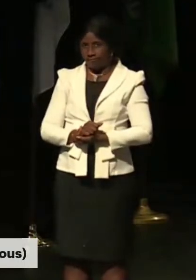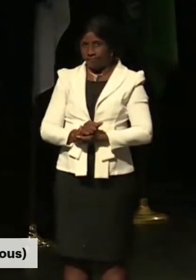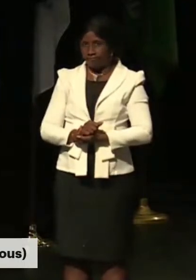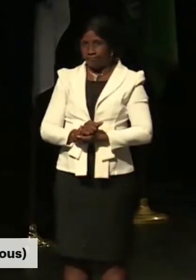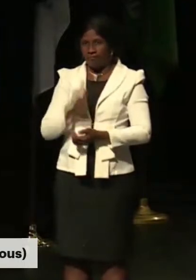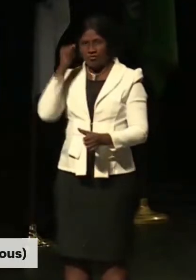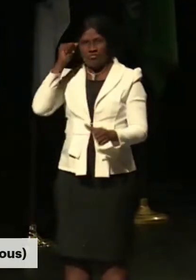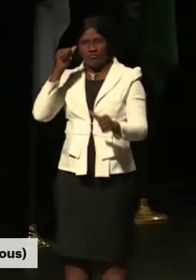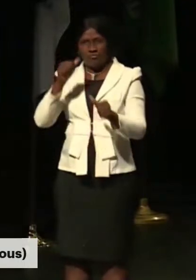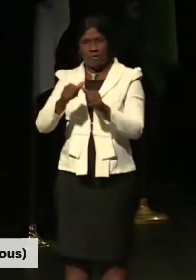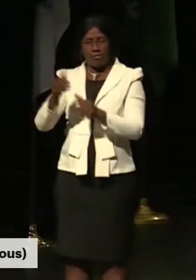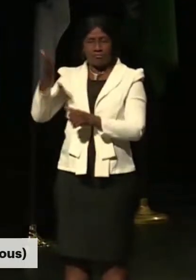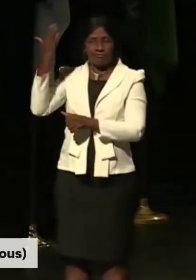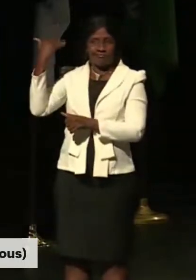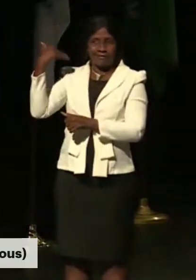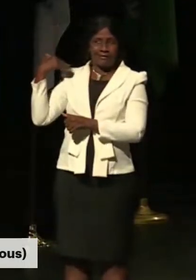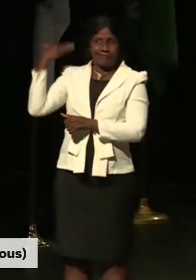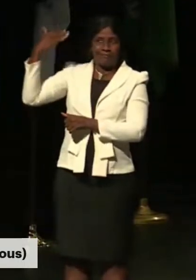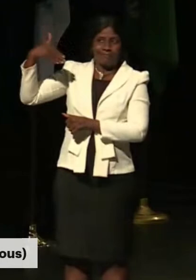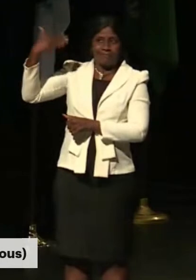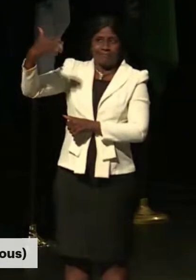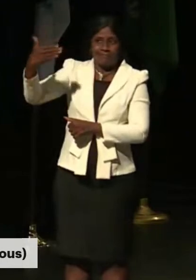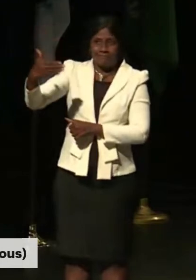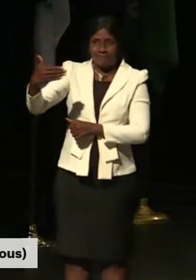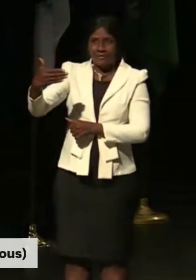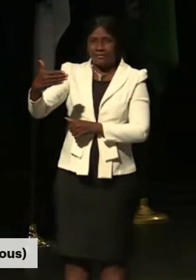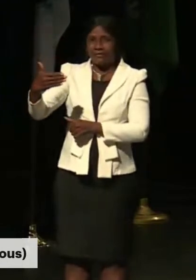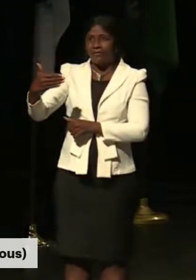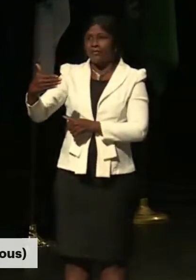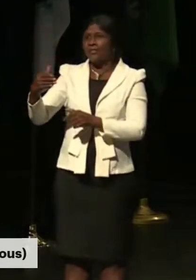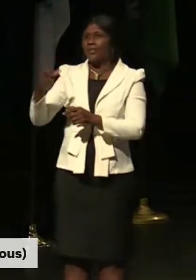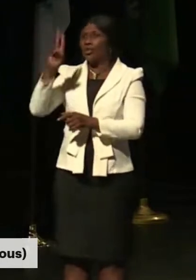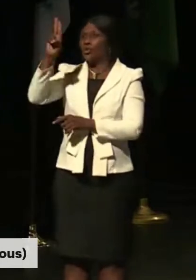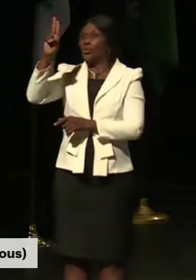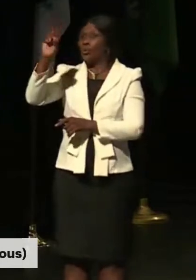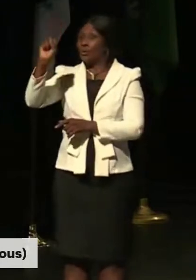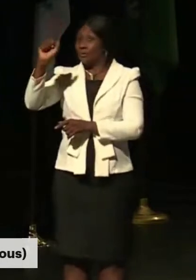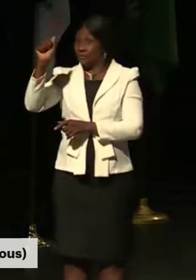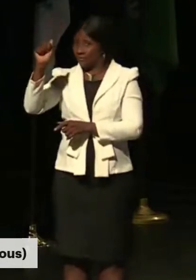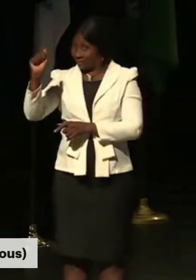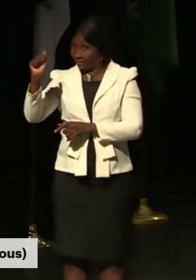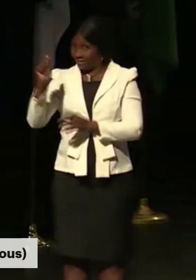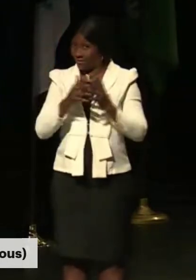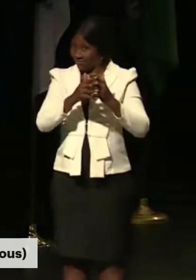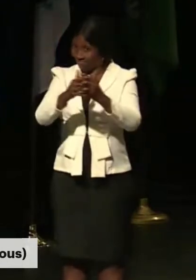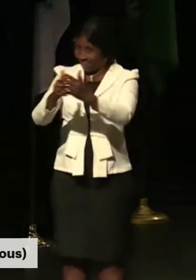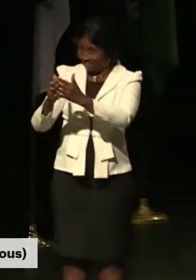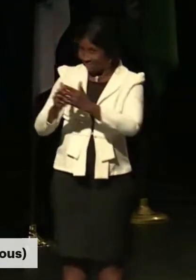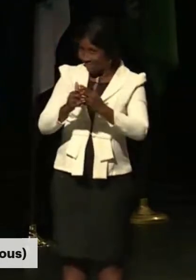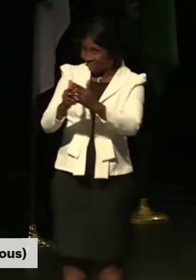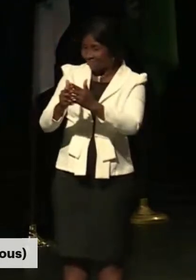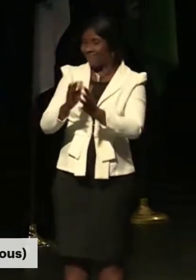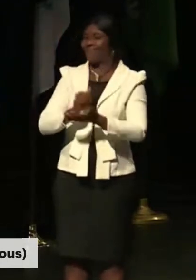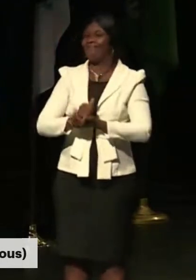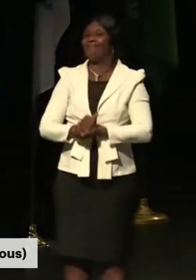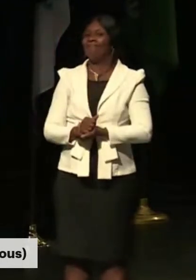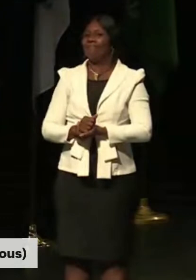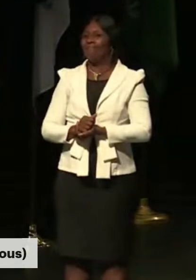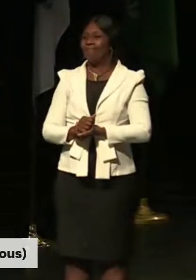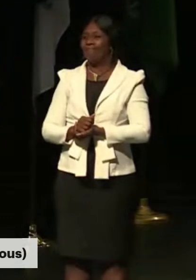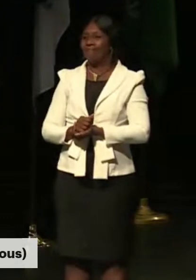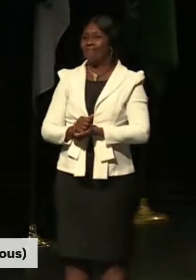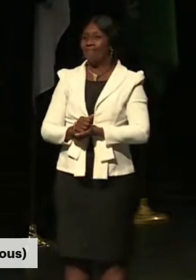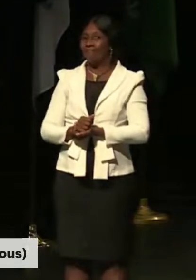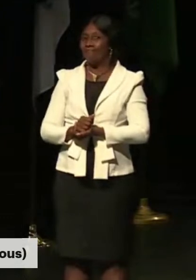Hartford Conservatory and Artist Collective in Connecticut, USA, to develop the curriculum and teach music theory,